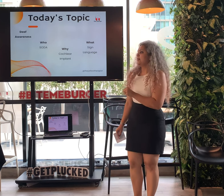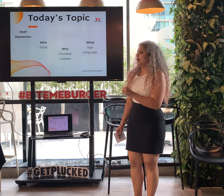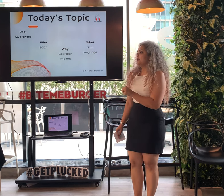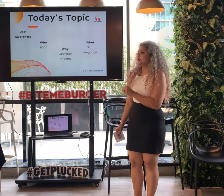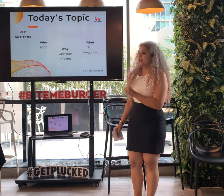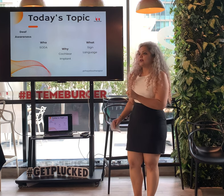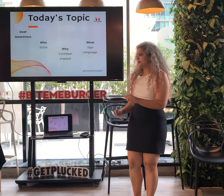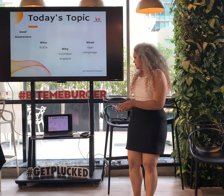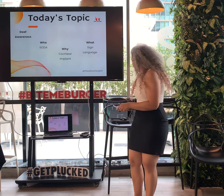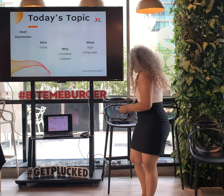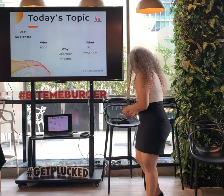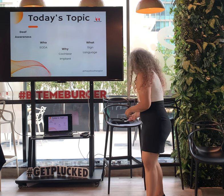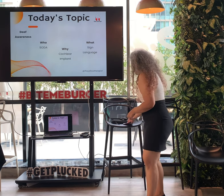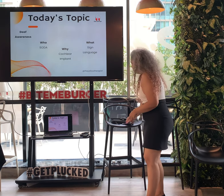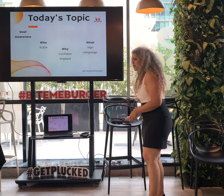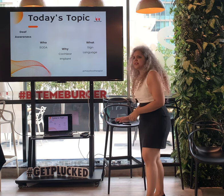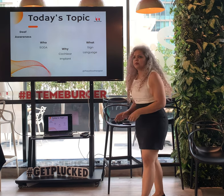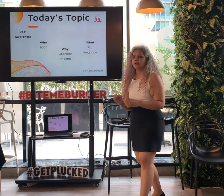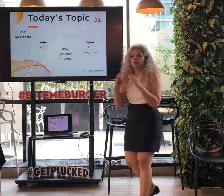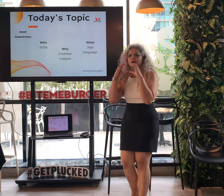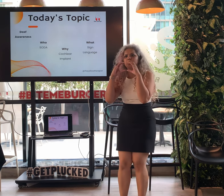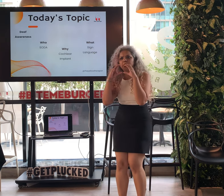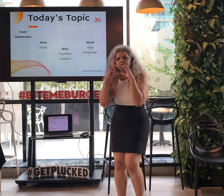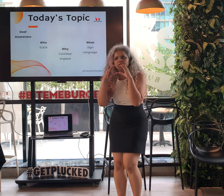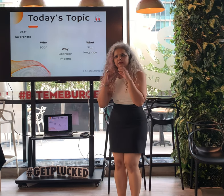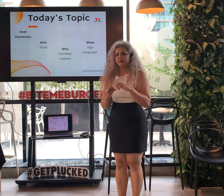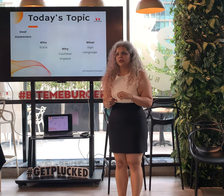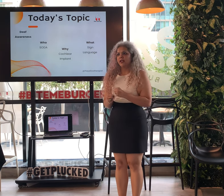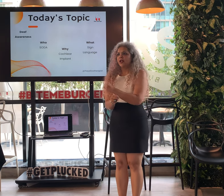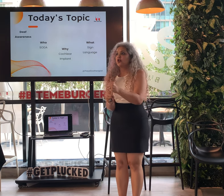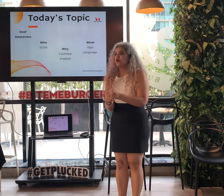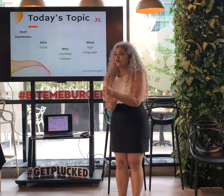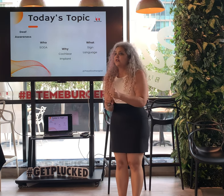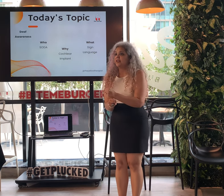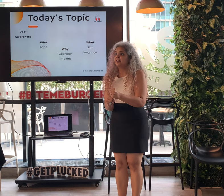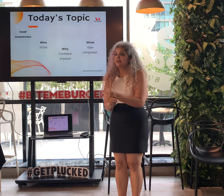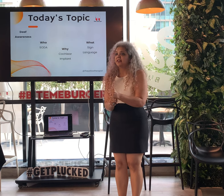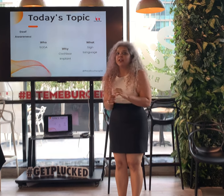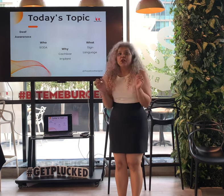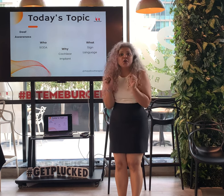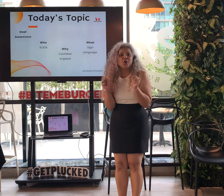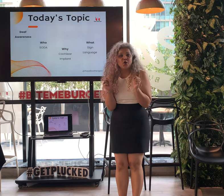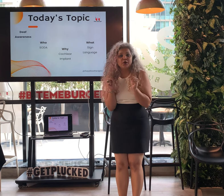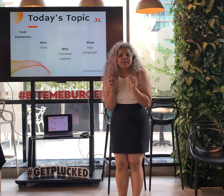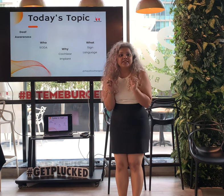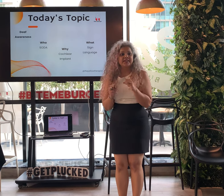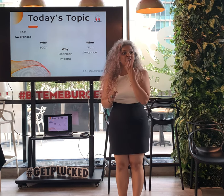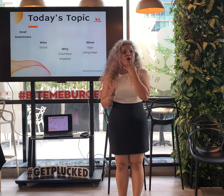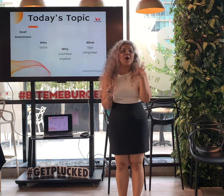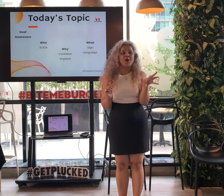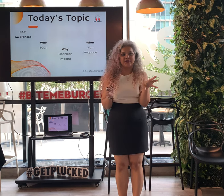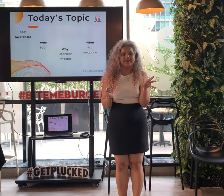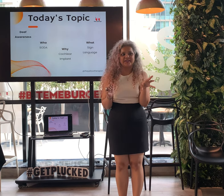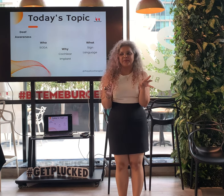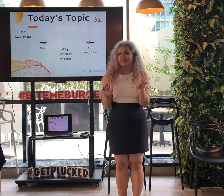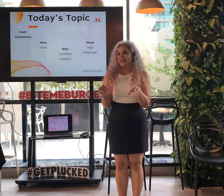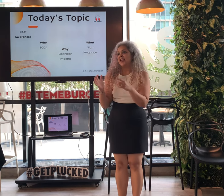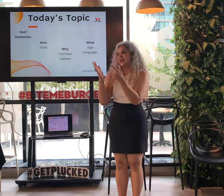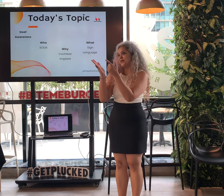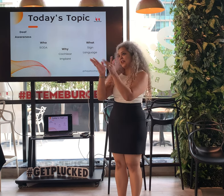language, like for example, burger, coffee, cold, hot. If he